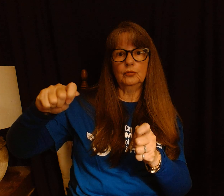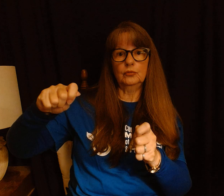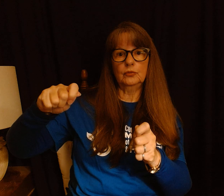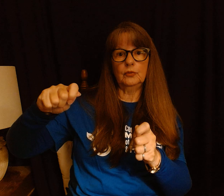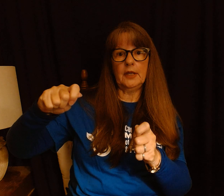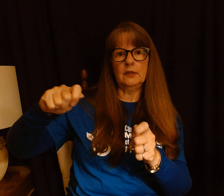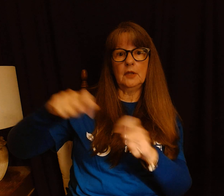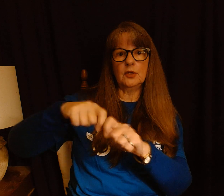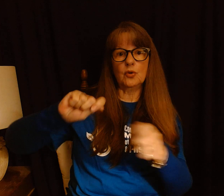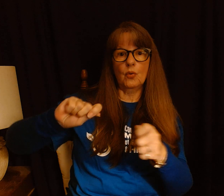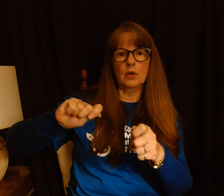right? It tore.